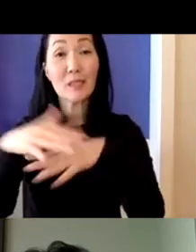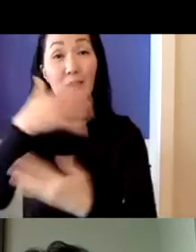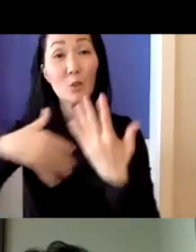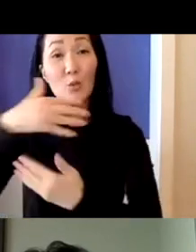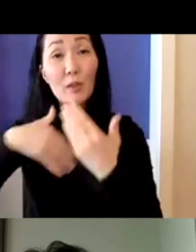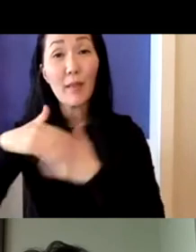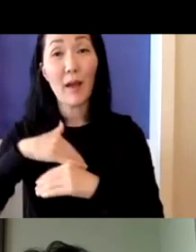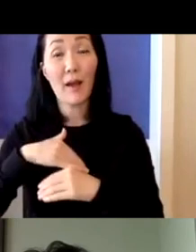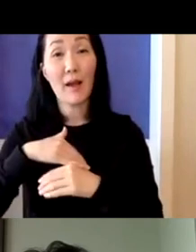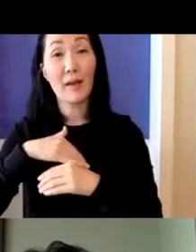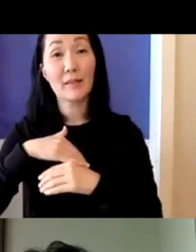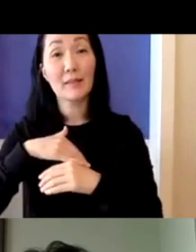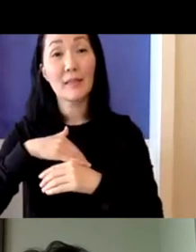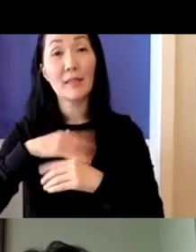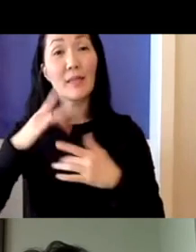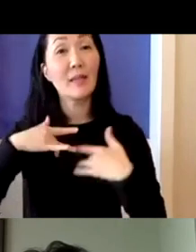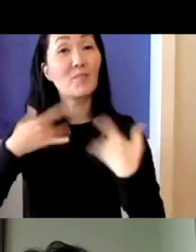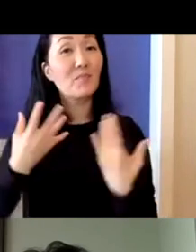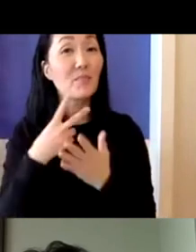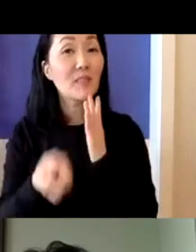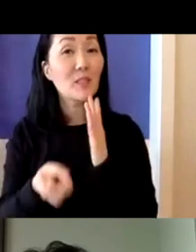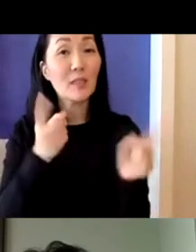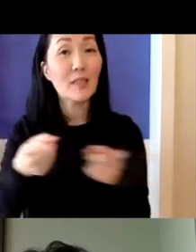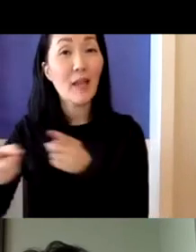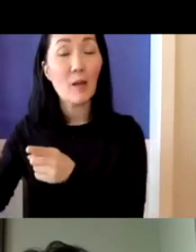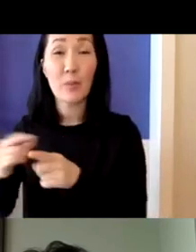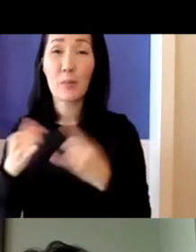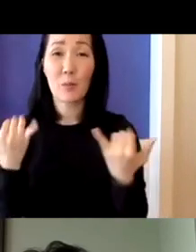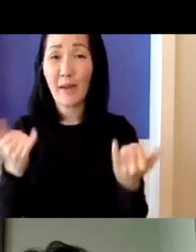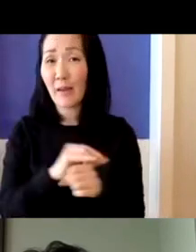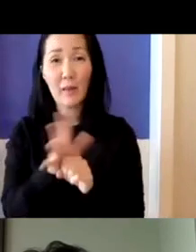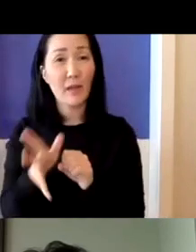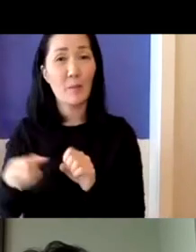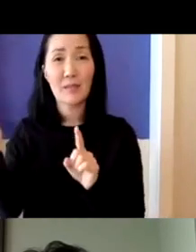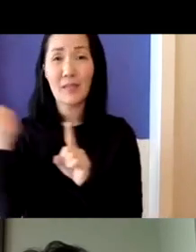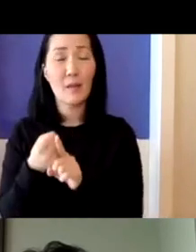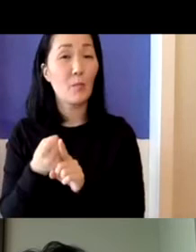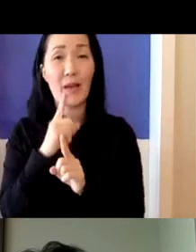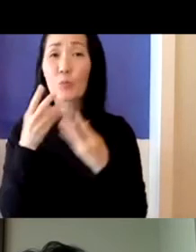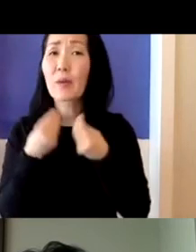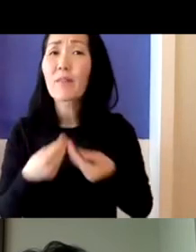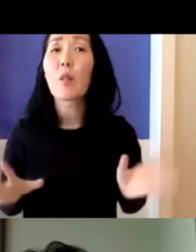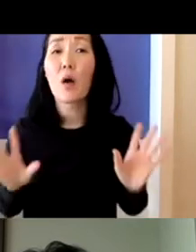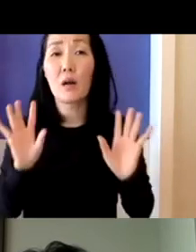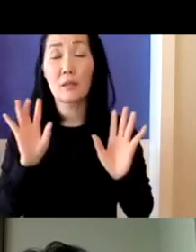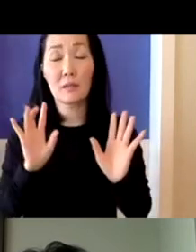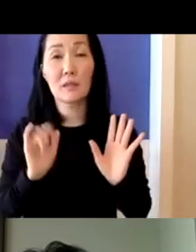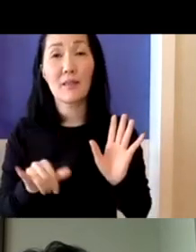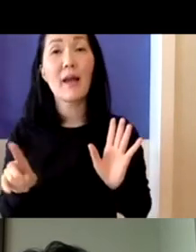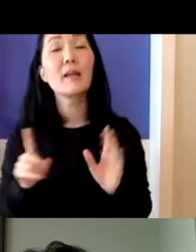at least in part, the pandemic has lost some of that for us. And so how are we going to rebuild